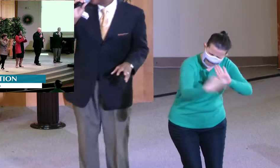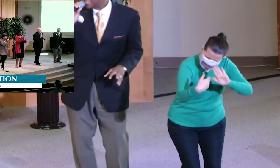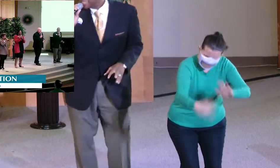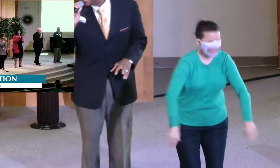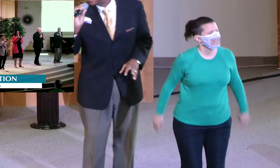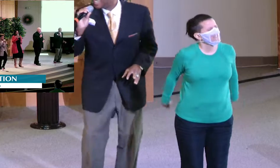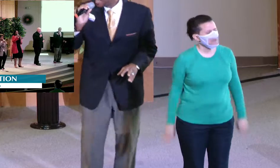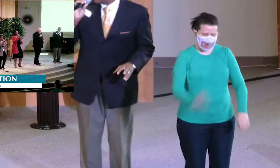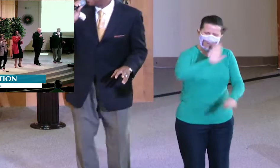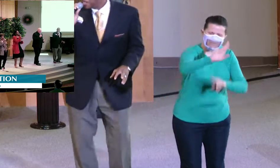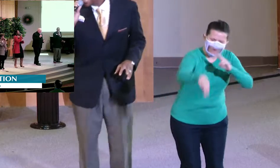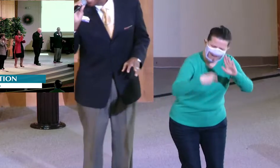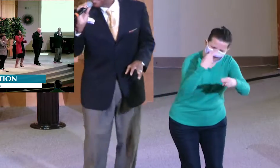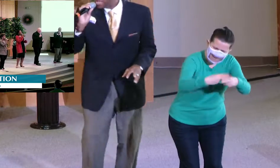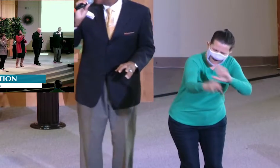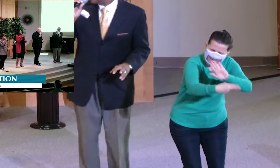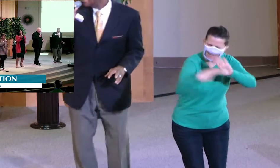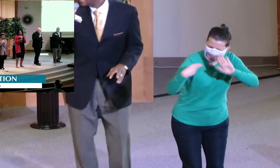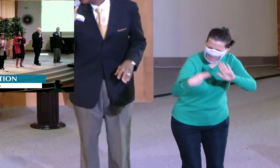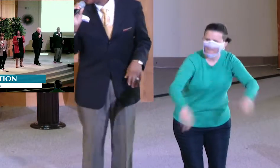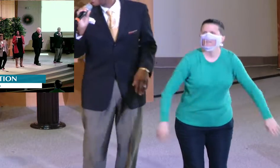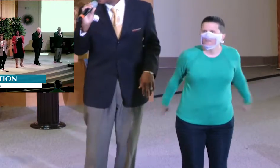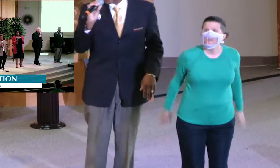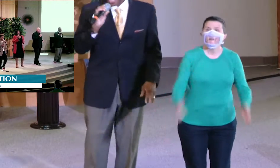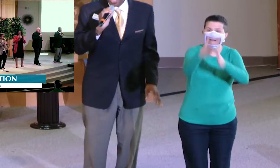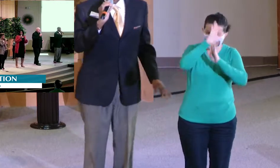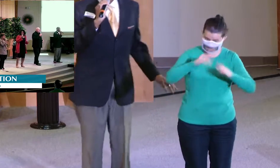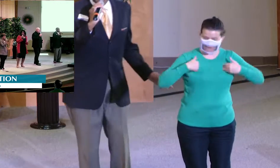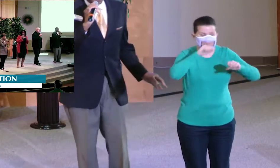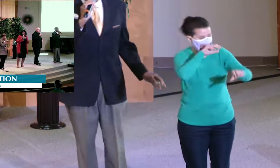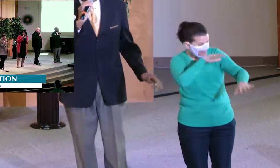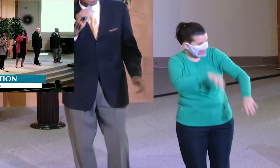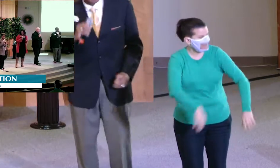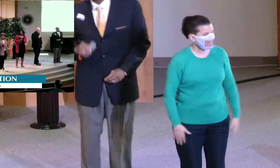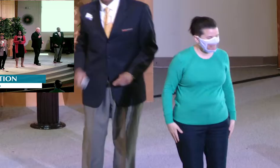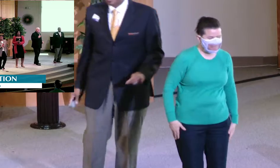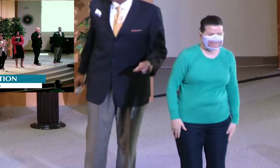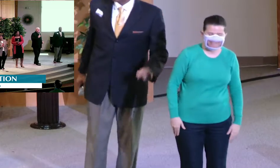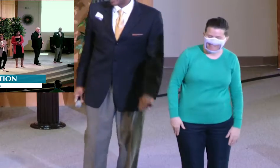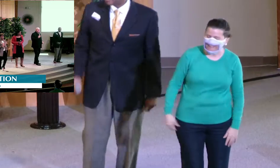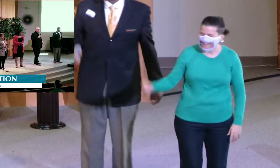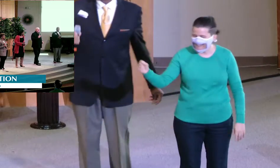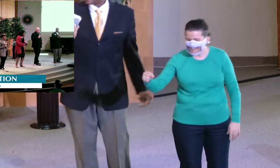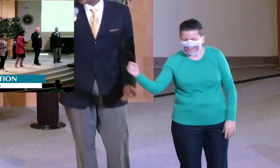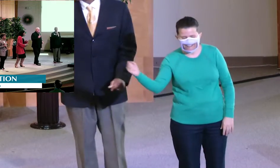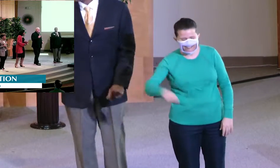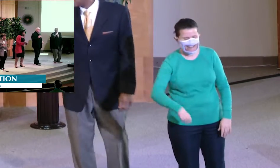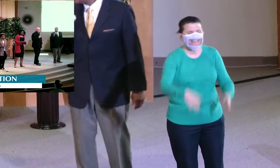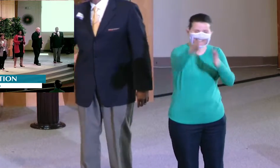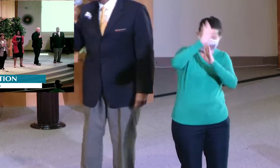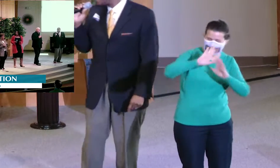on With it. your name on it. With your name on it. God's got a blessing. God's got a blessing. Oh yeah.